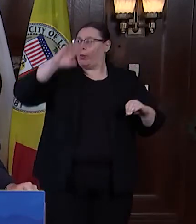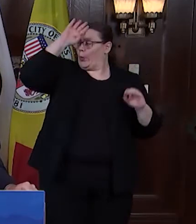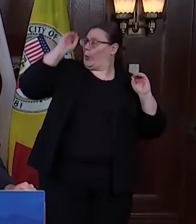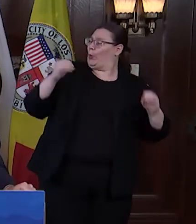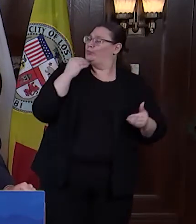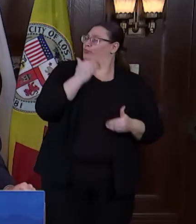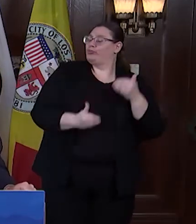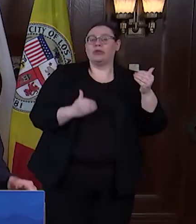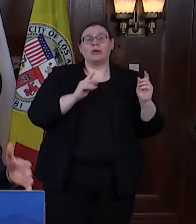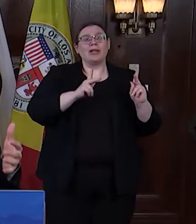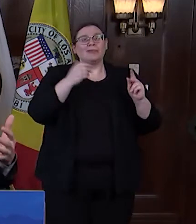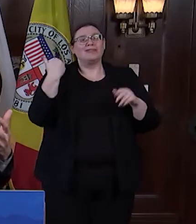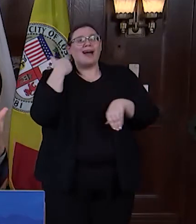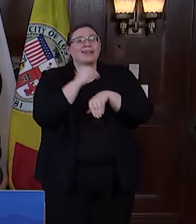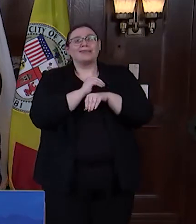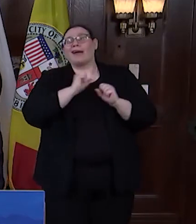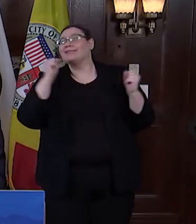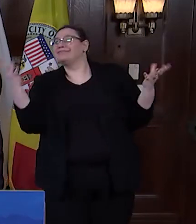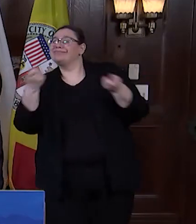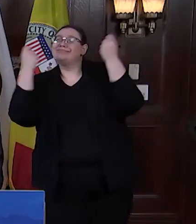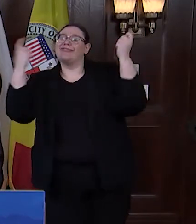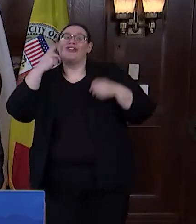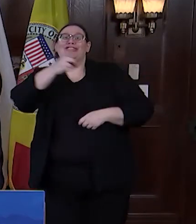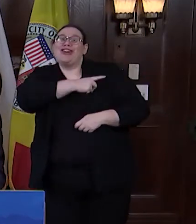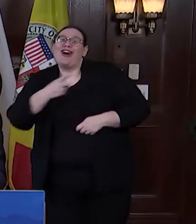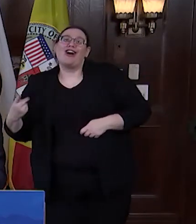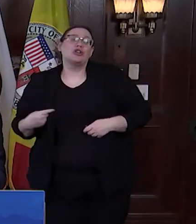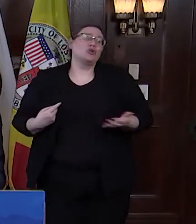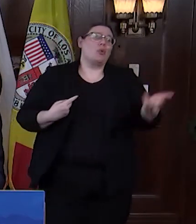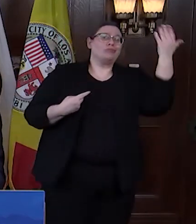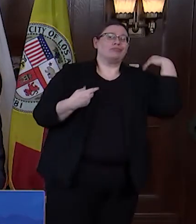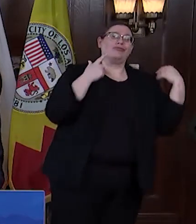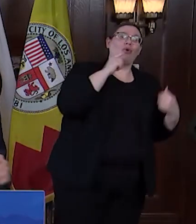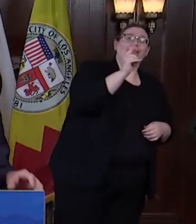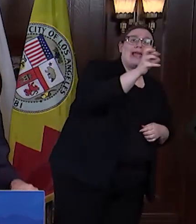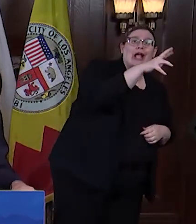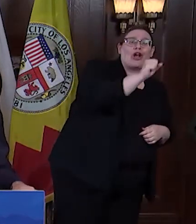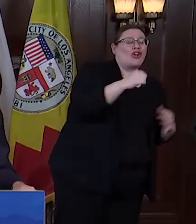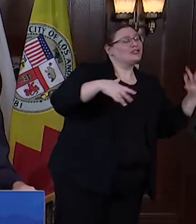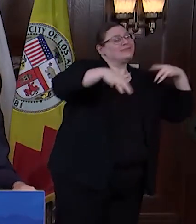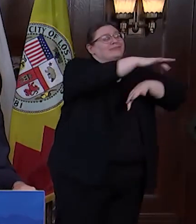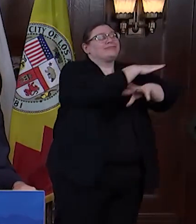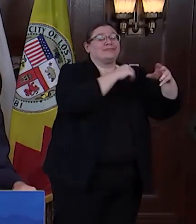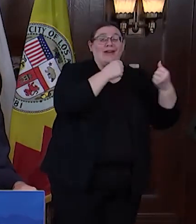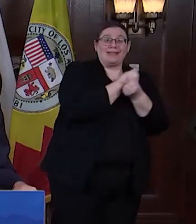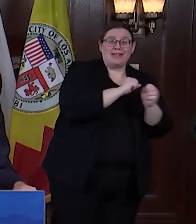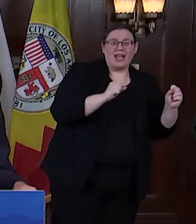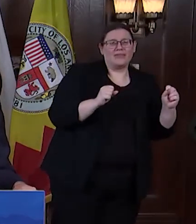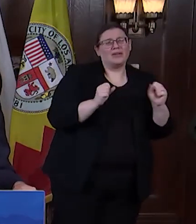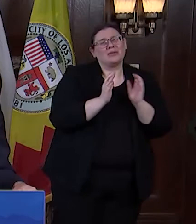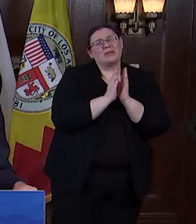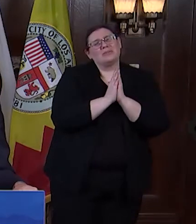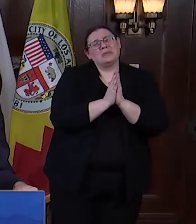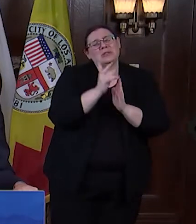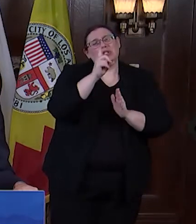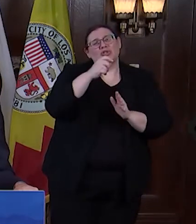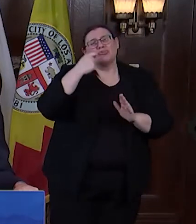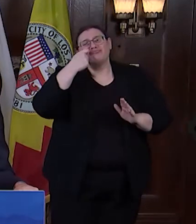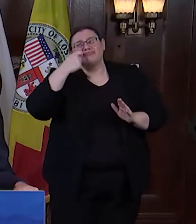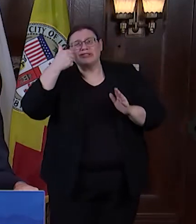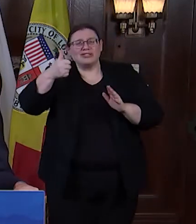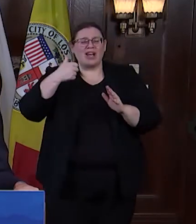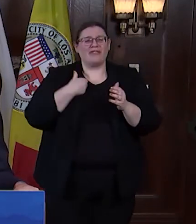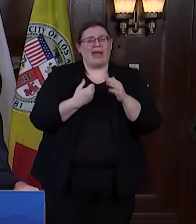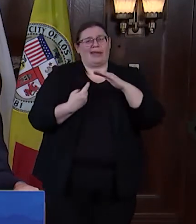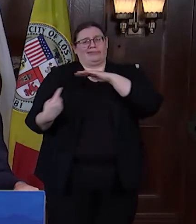celebrate the Dodgers or the Lakers and were around strangers in an unsafe environment, please get tested and stay isolated for 14 days